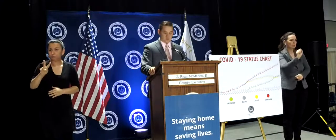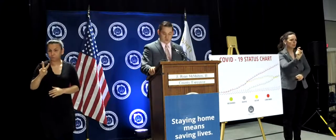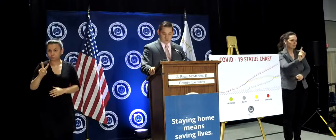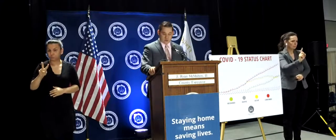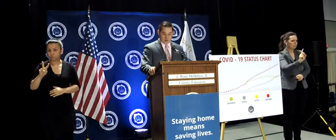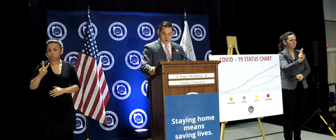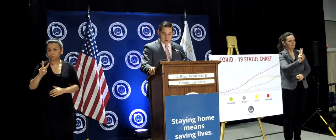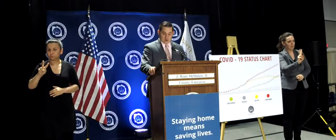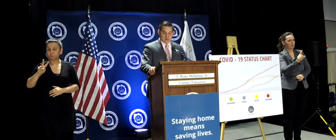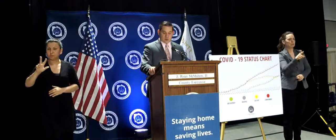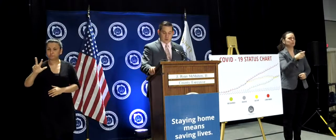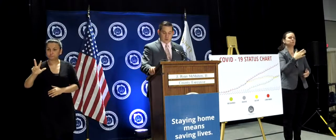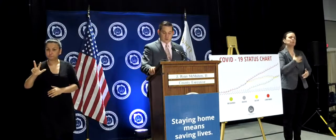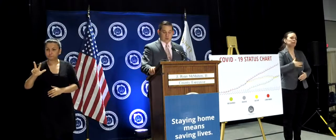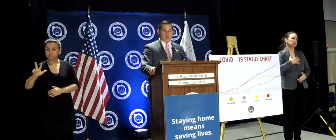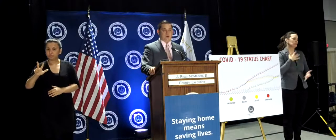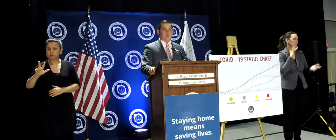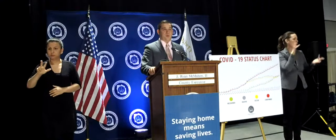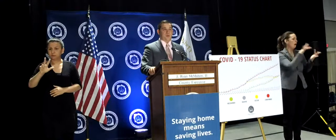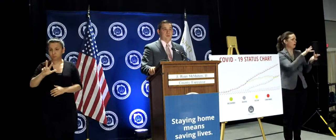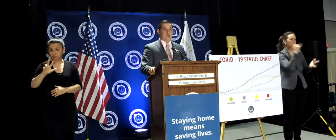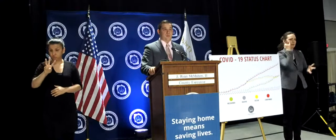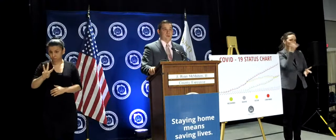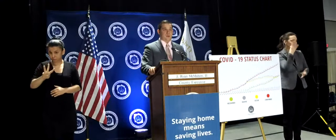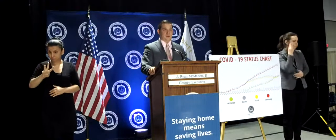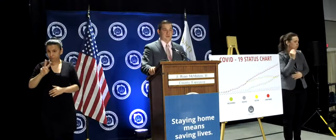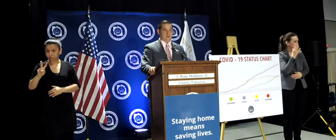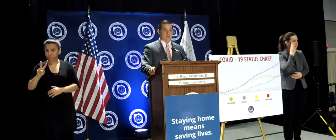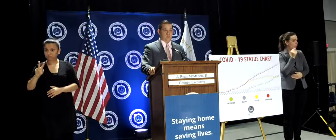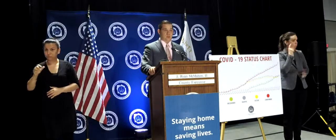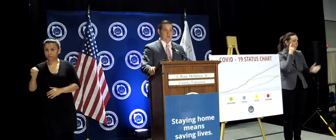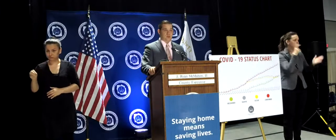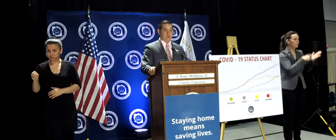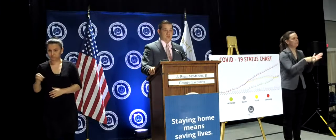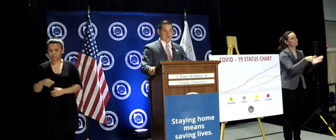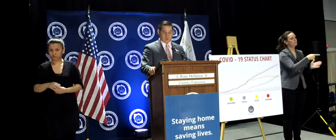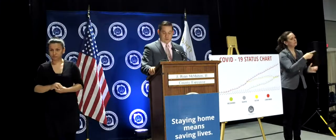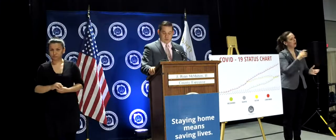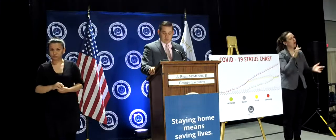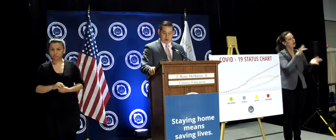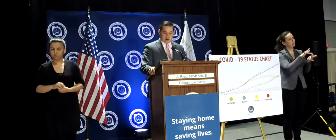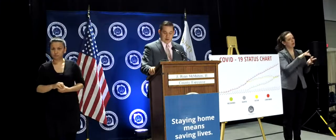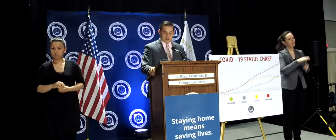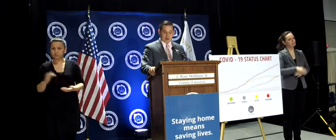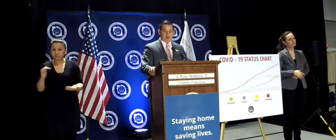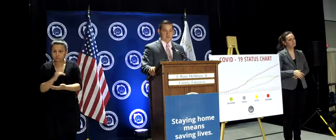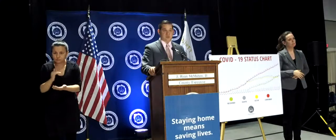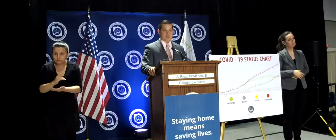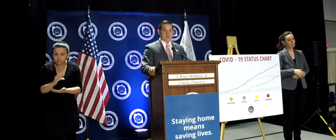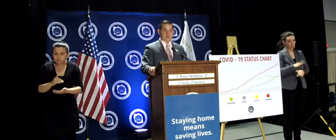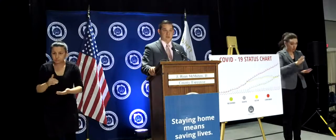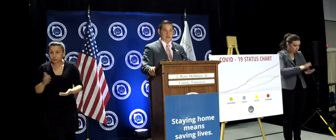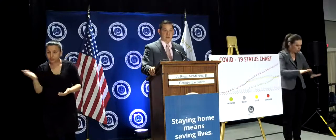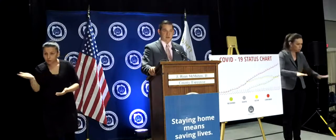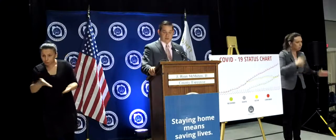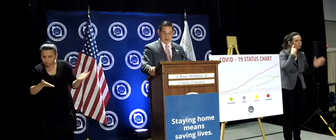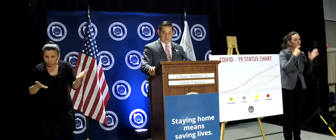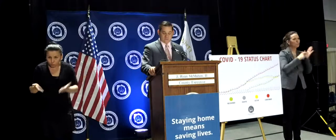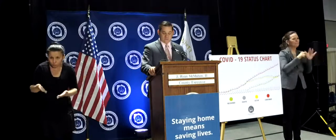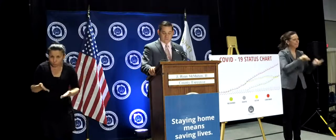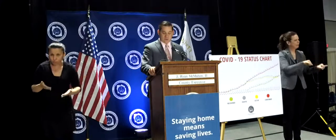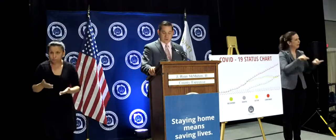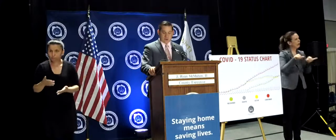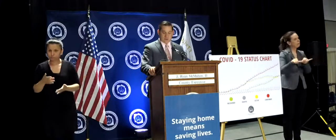Vera House. The same goes with children. Many of our mandatory reporters, our teachers, are not in the classroom with kids every